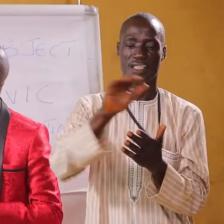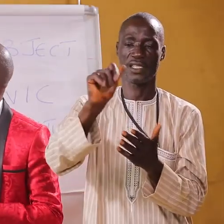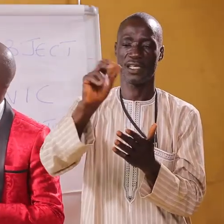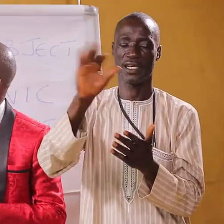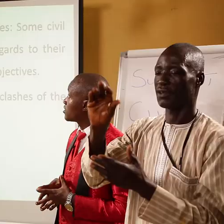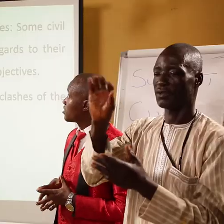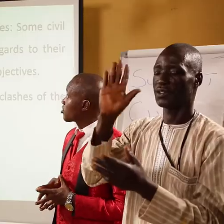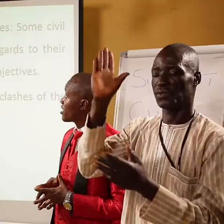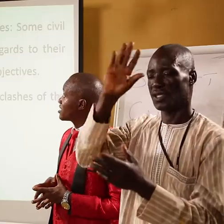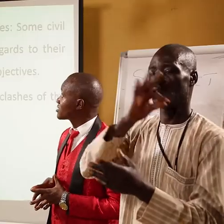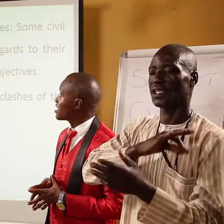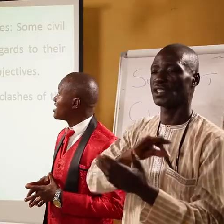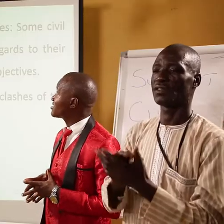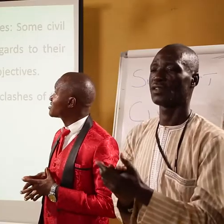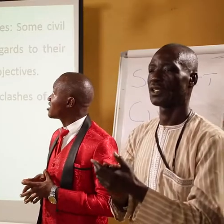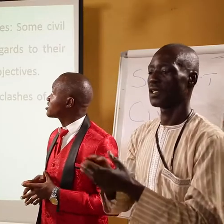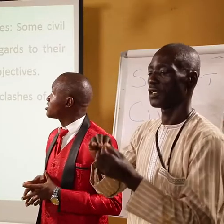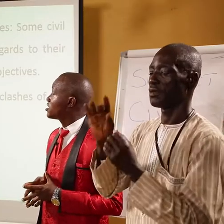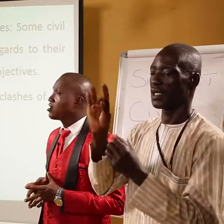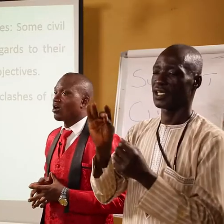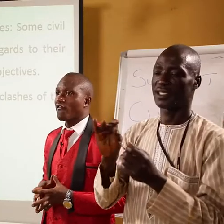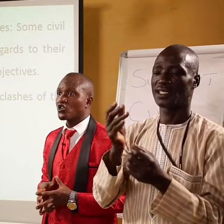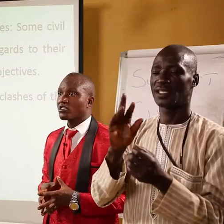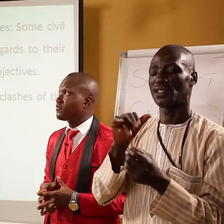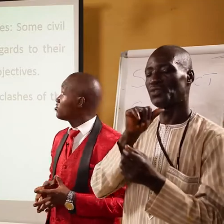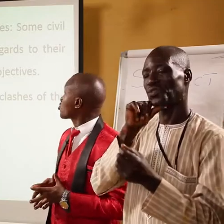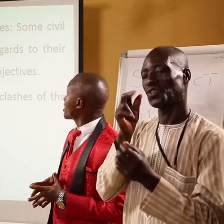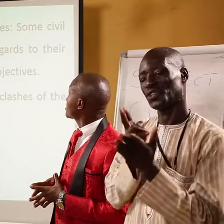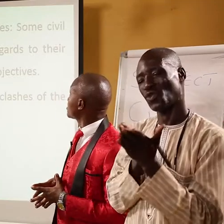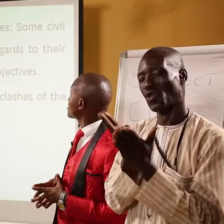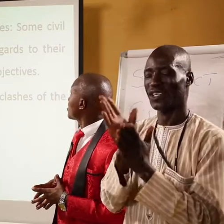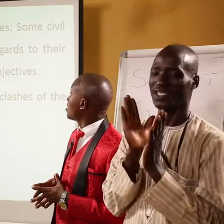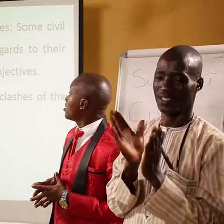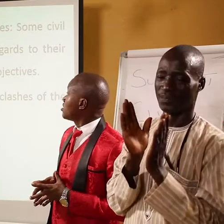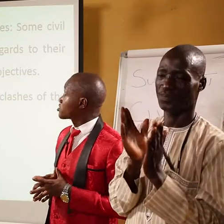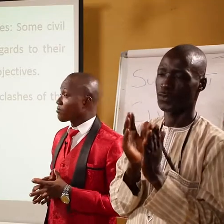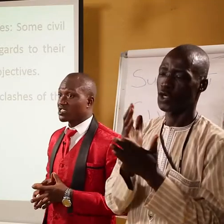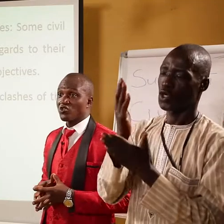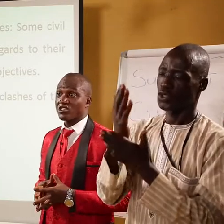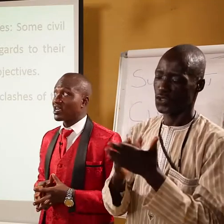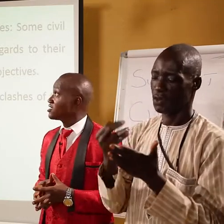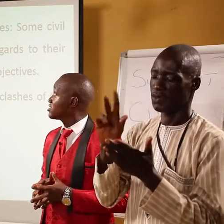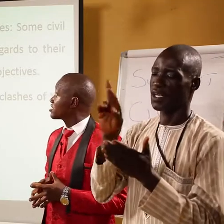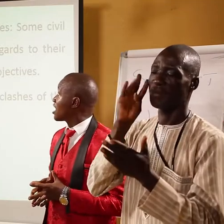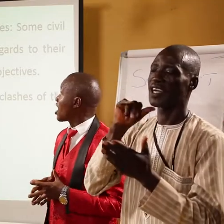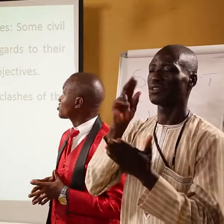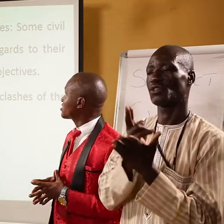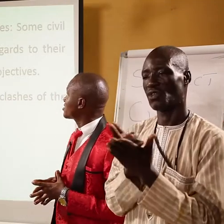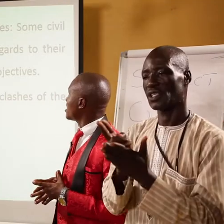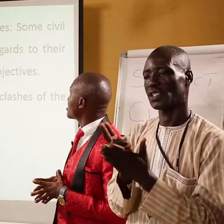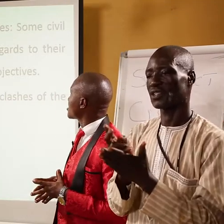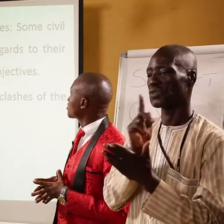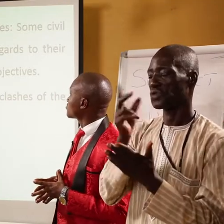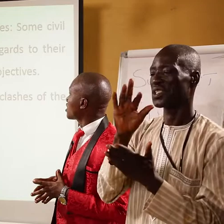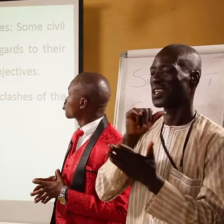achieved. Number 8, insincerity of some civil societies. Some civil societies are not